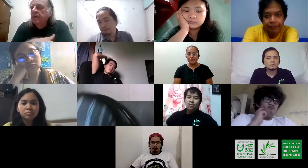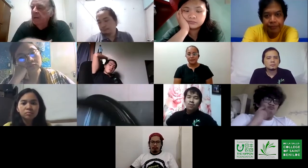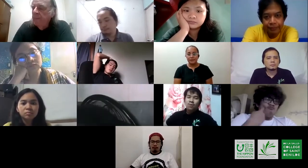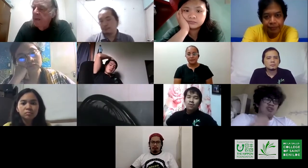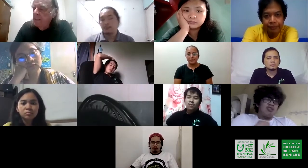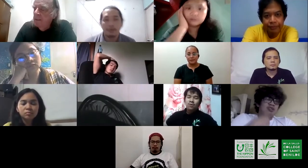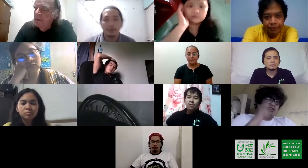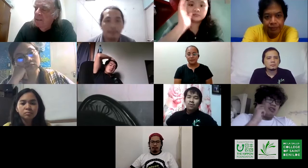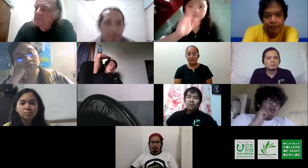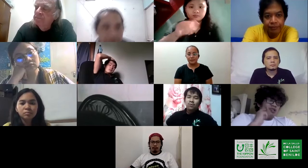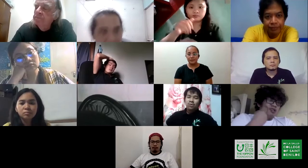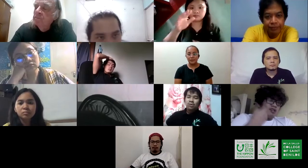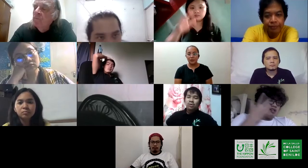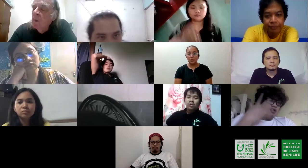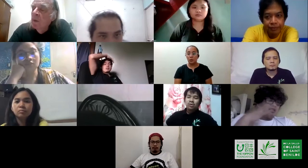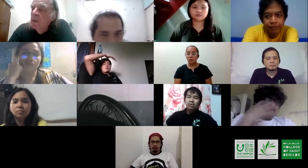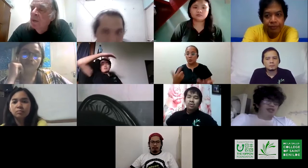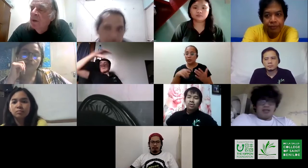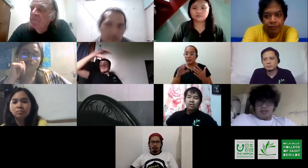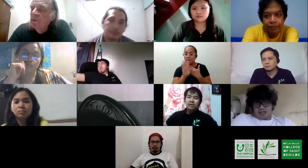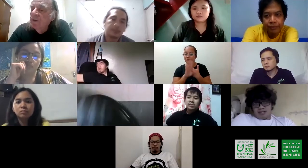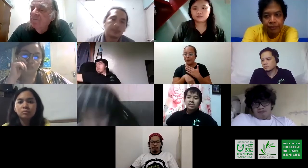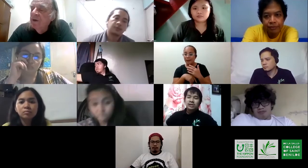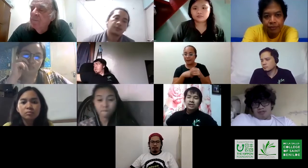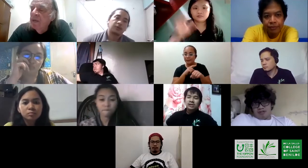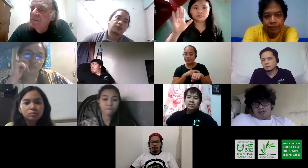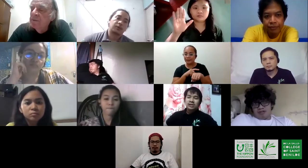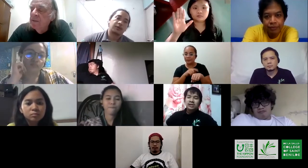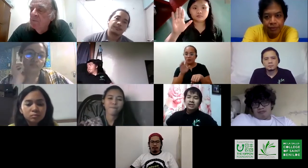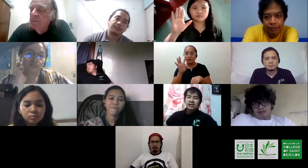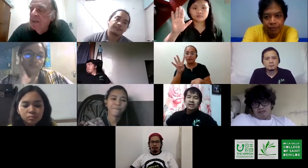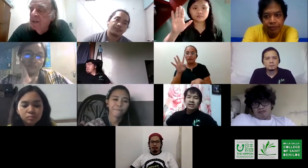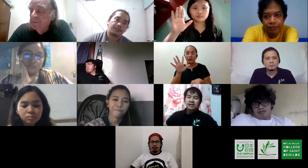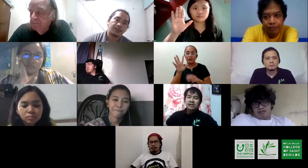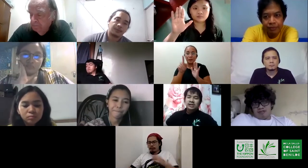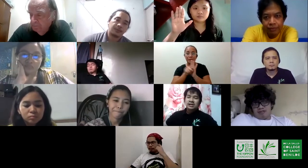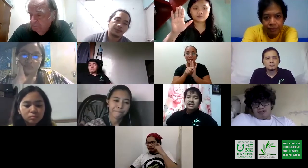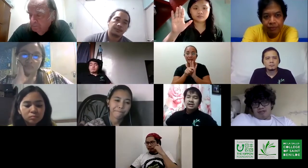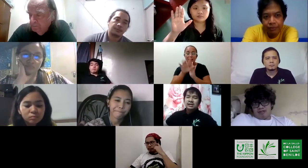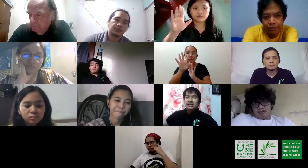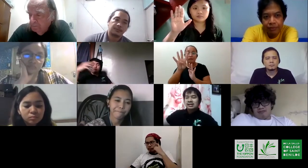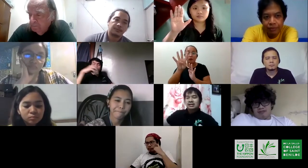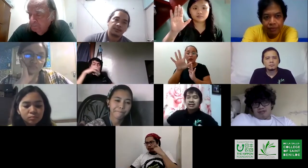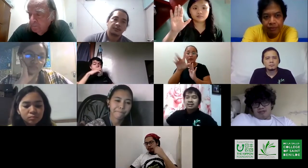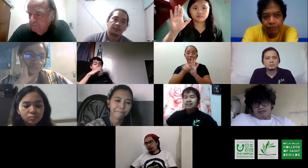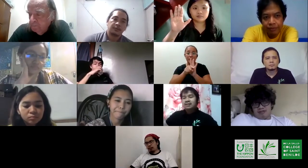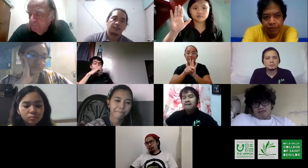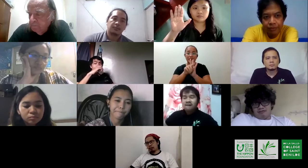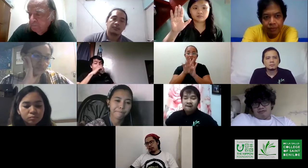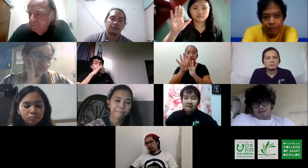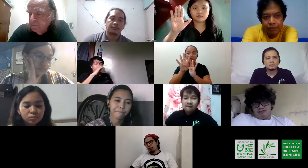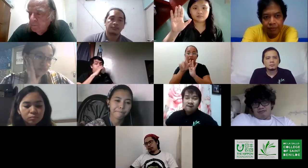We can come back in about 45 minutes. That would be